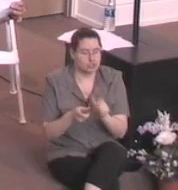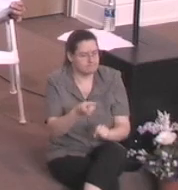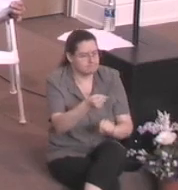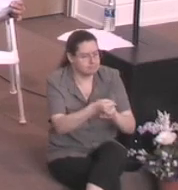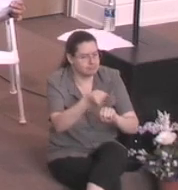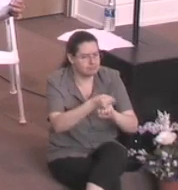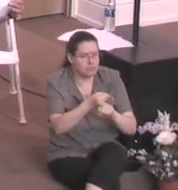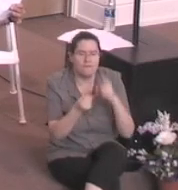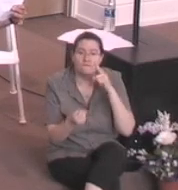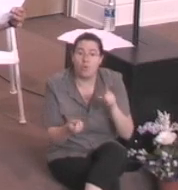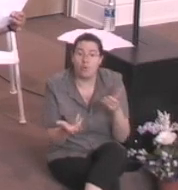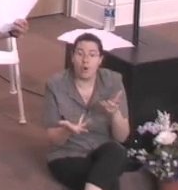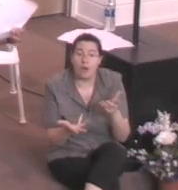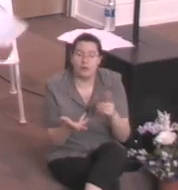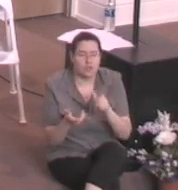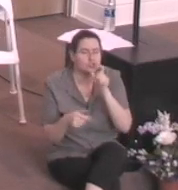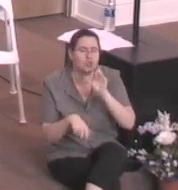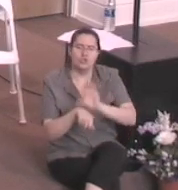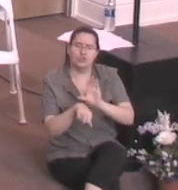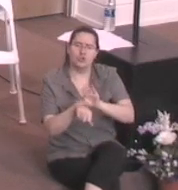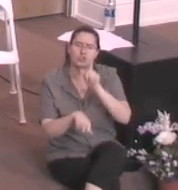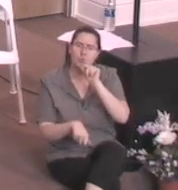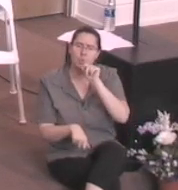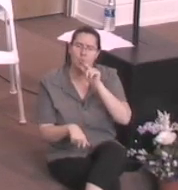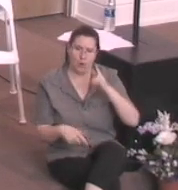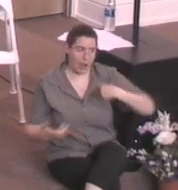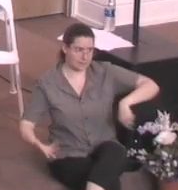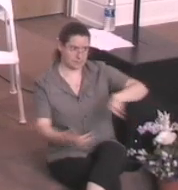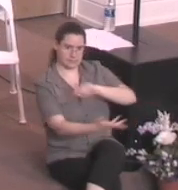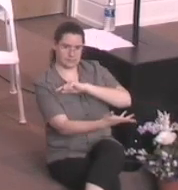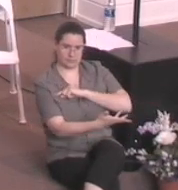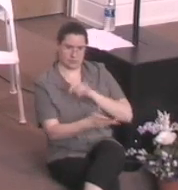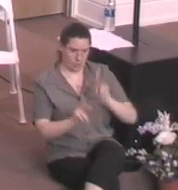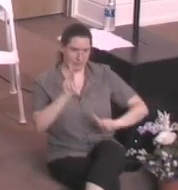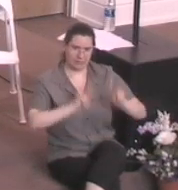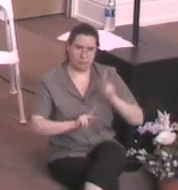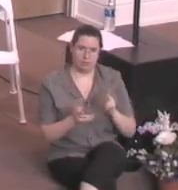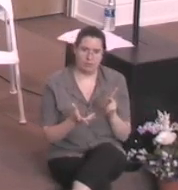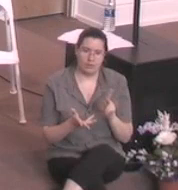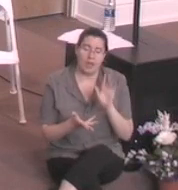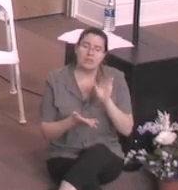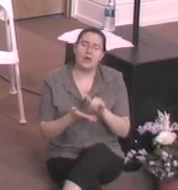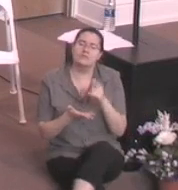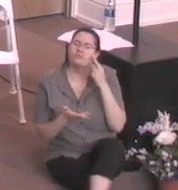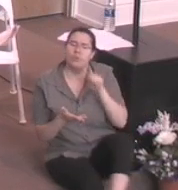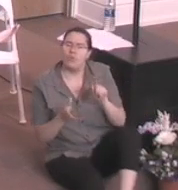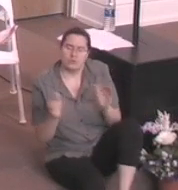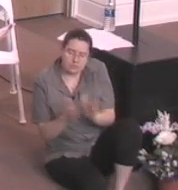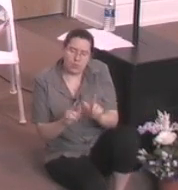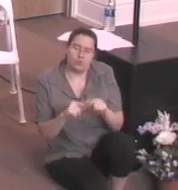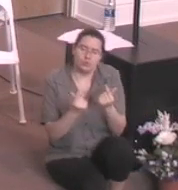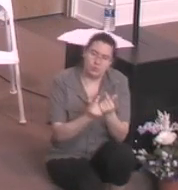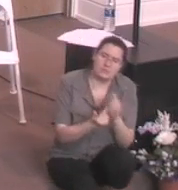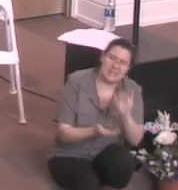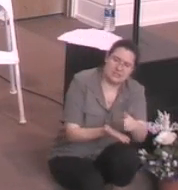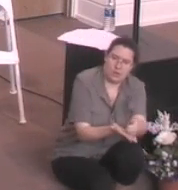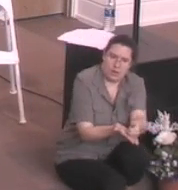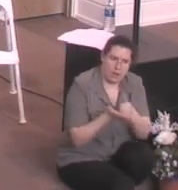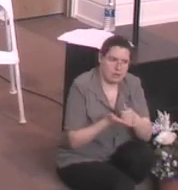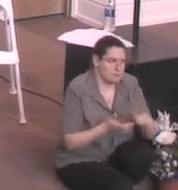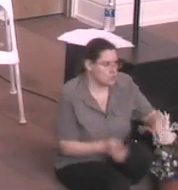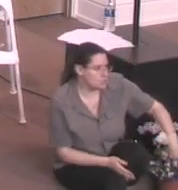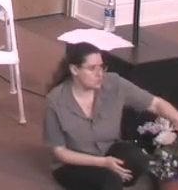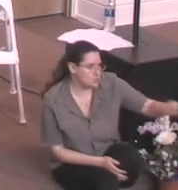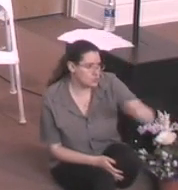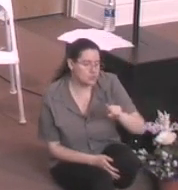what's the church? Us. The church is people. We're there, and that's what those small groups are there, is to help you get,